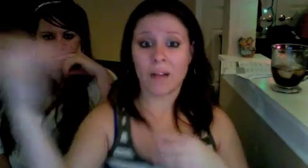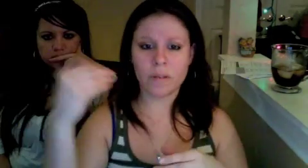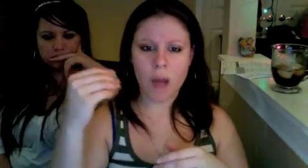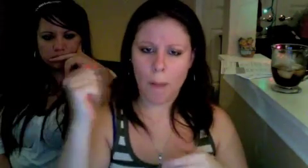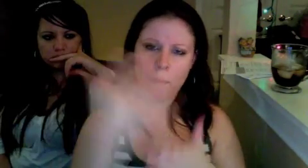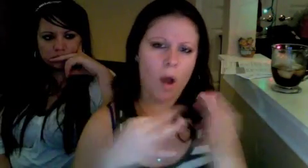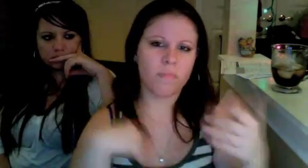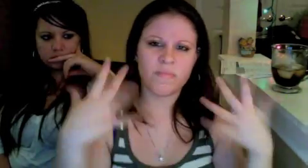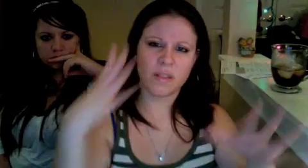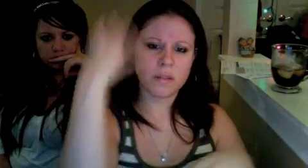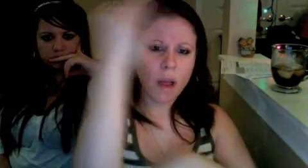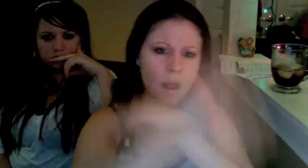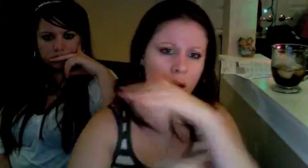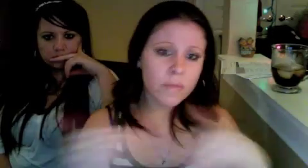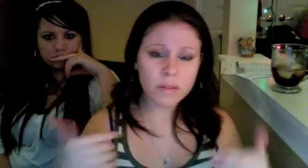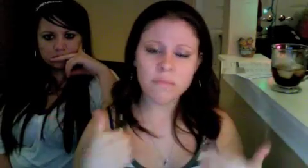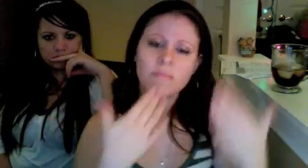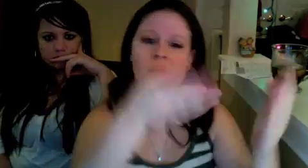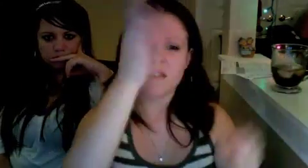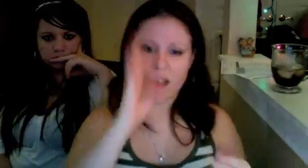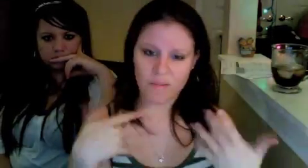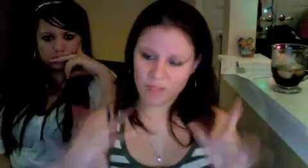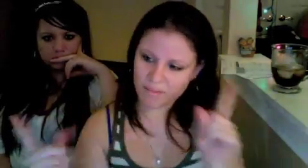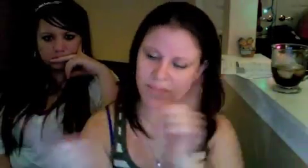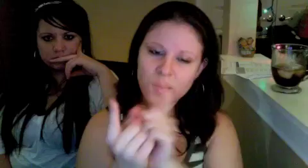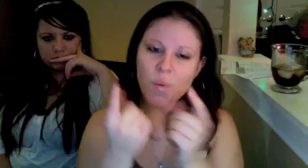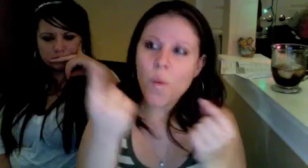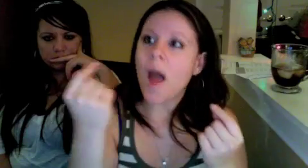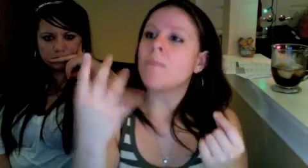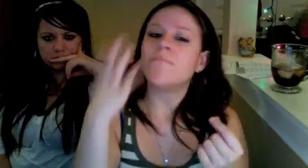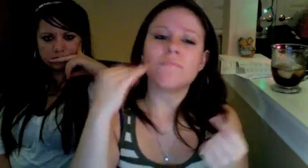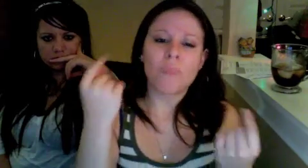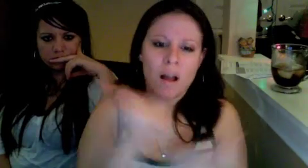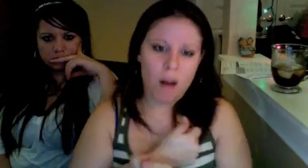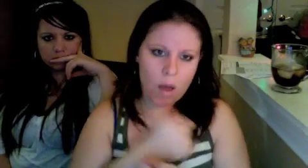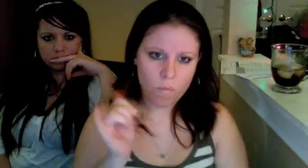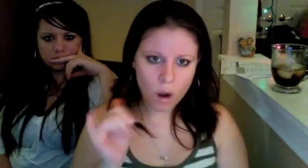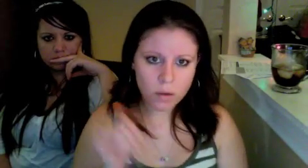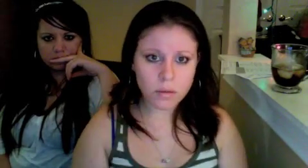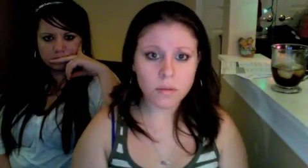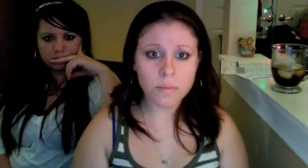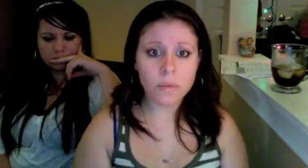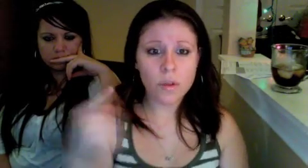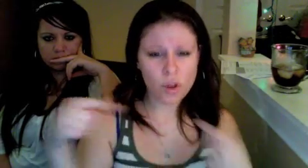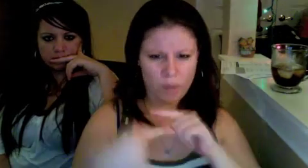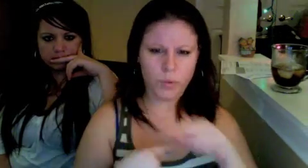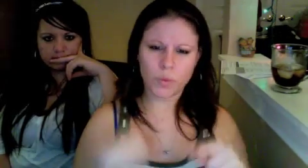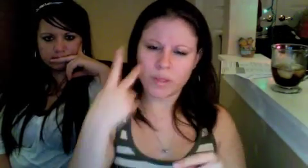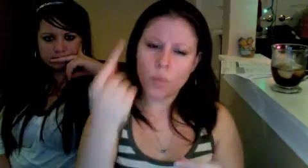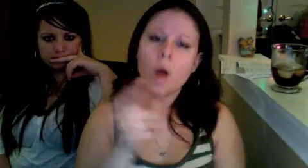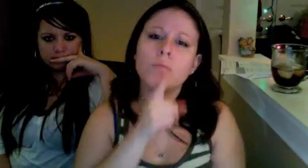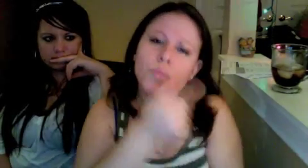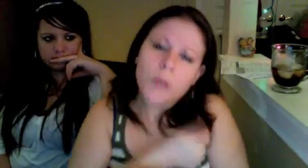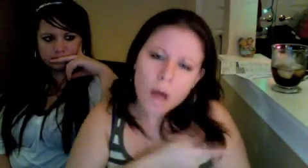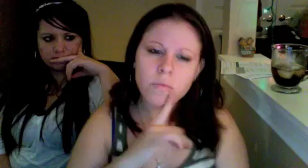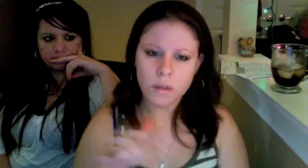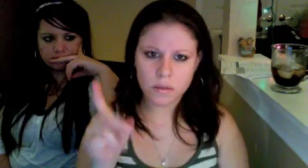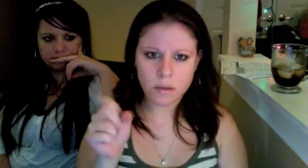me went to heaven. I thank God at least I got to know what love really was. But it hurt me to see what true love really does. Cause even though